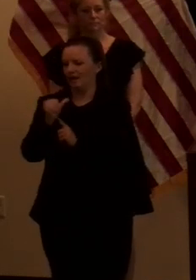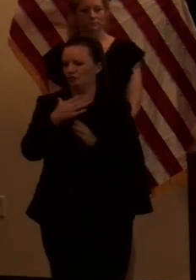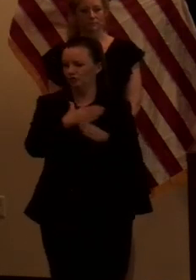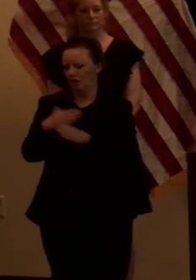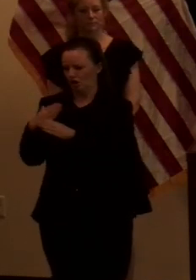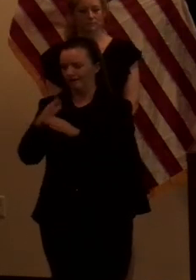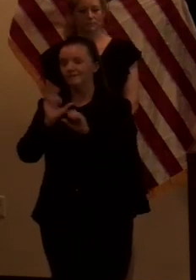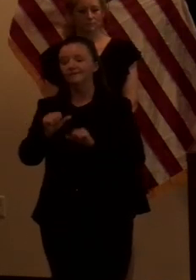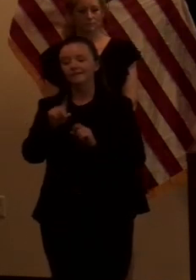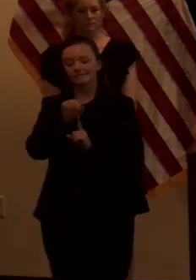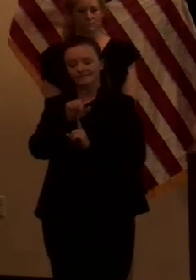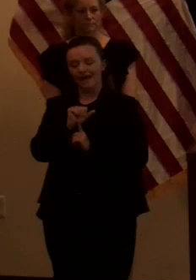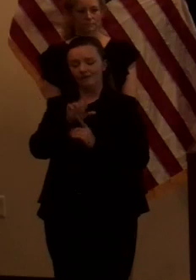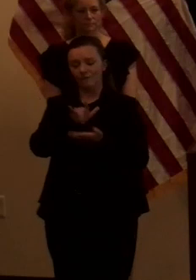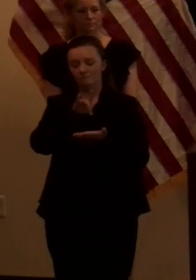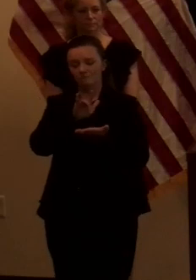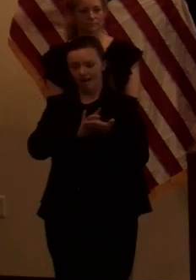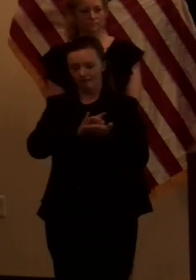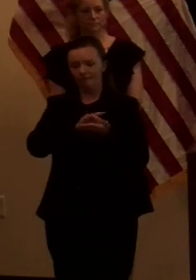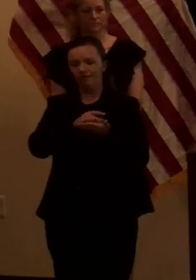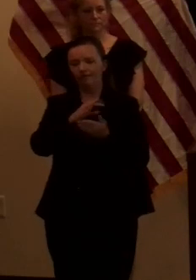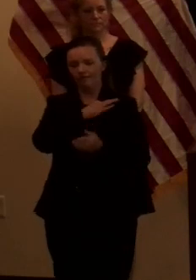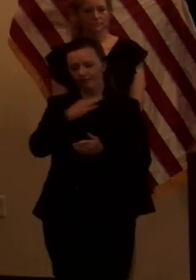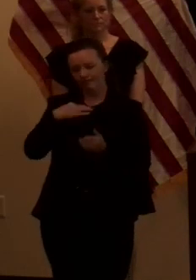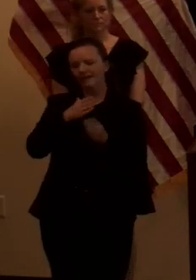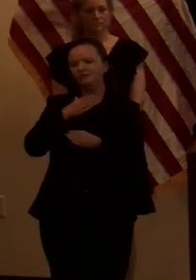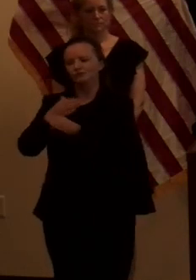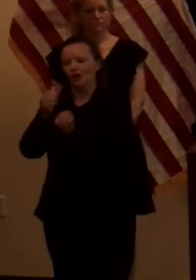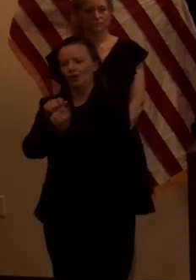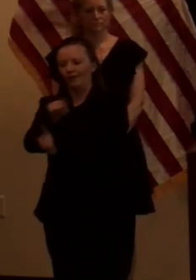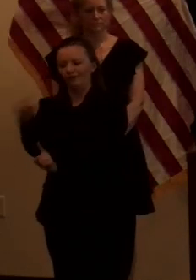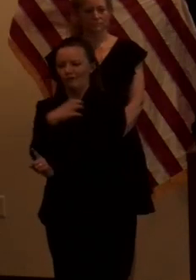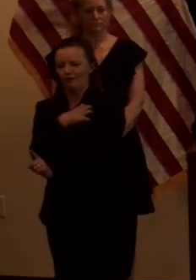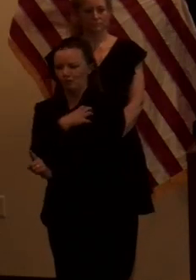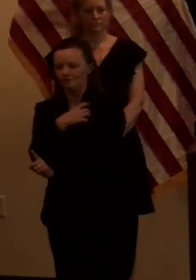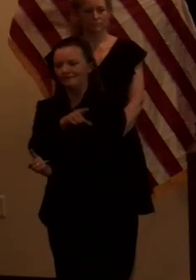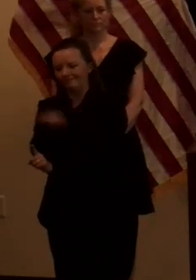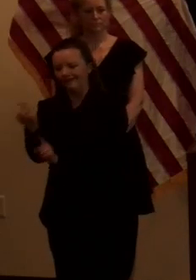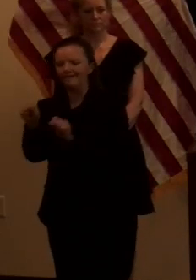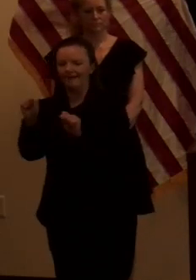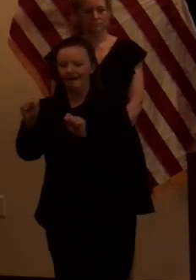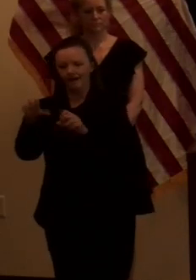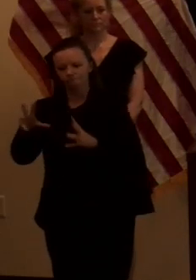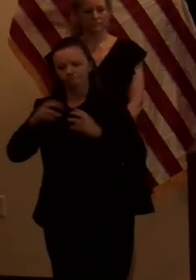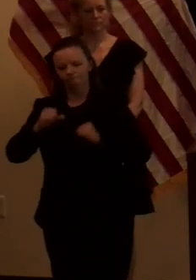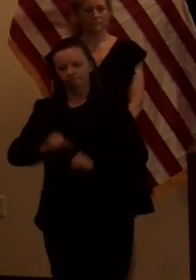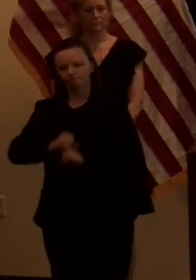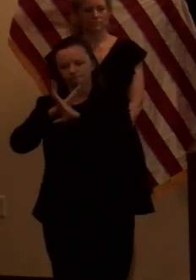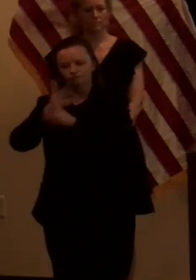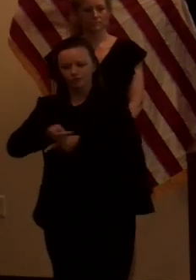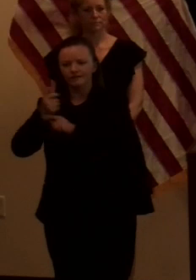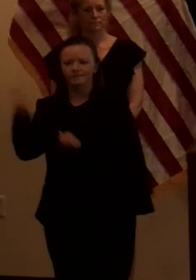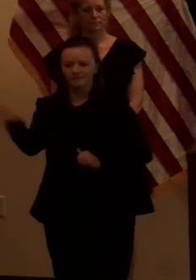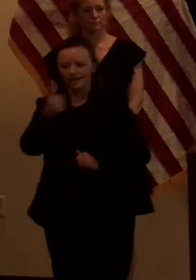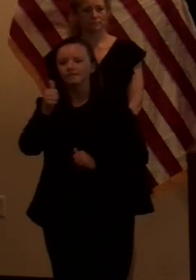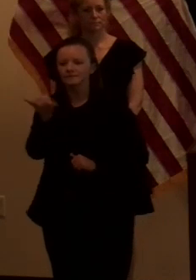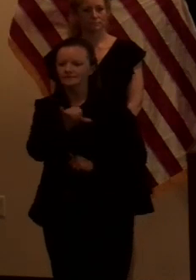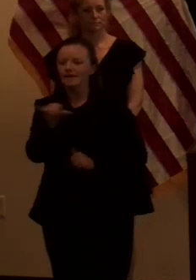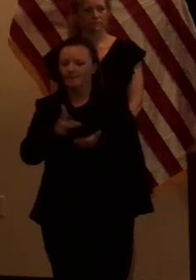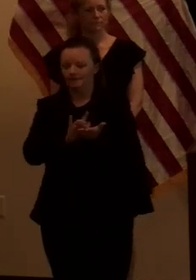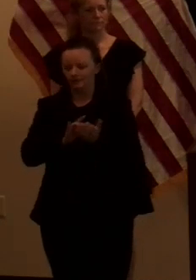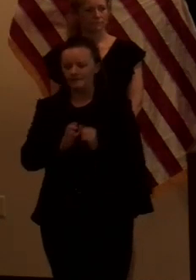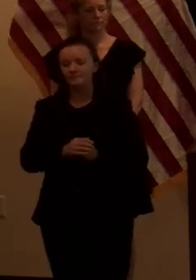enforcement, so our public safety personnel can take precautions just like medical personnel. And I signed